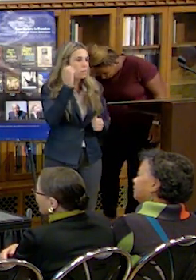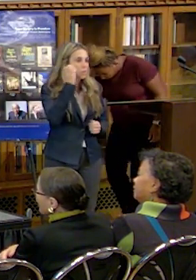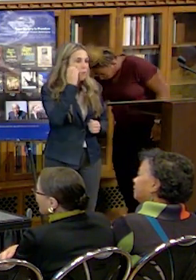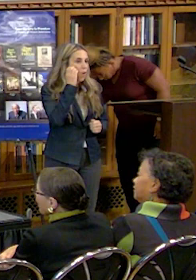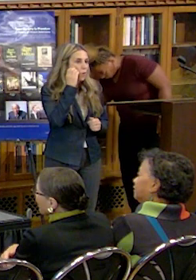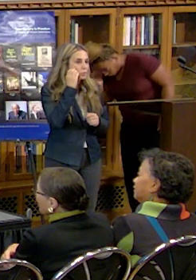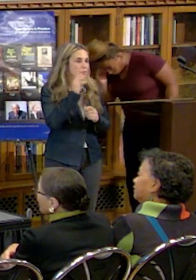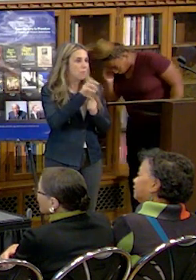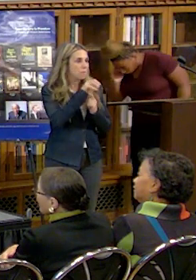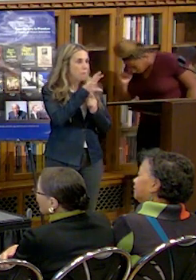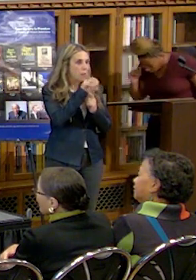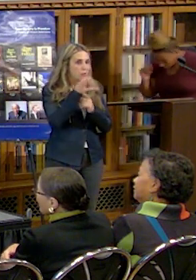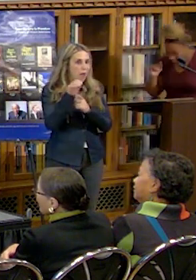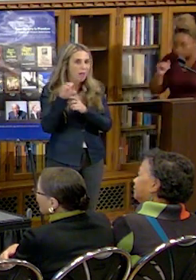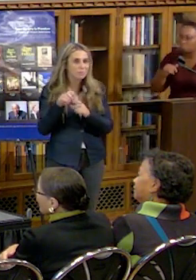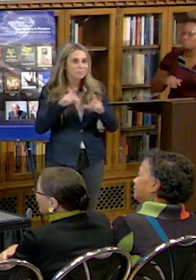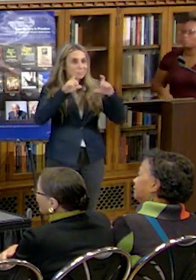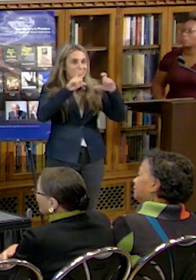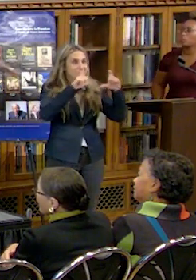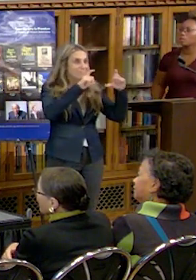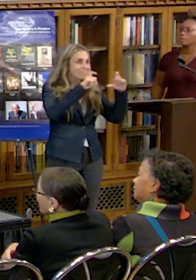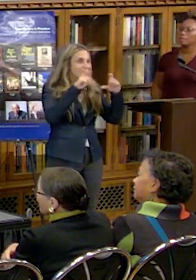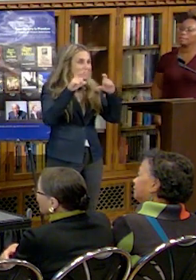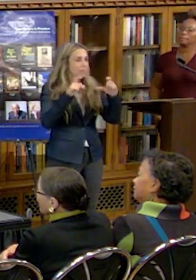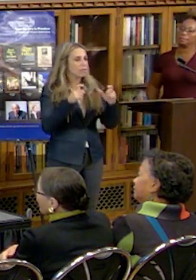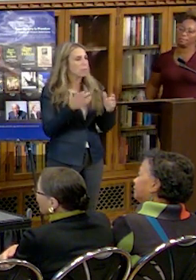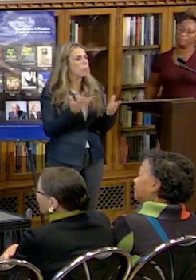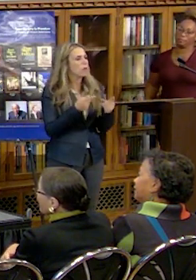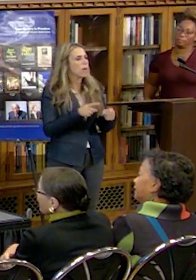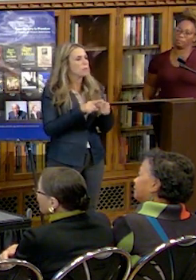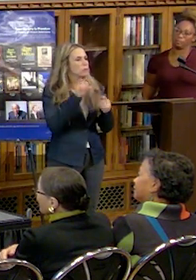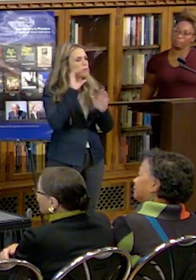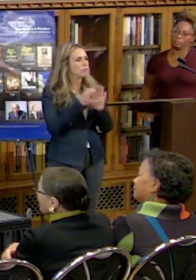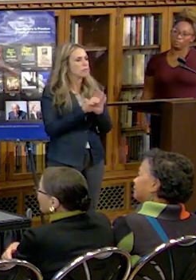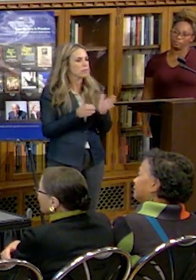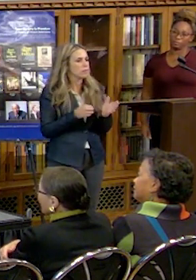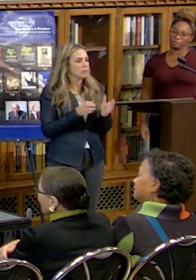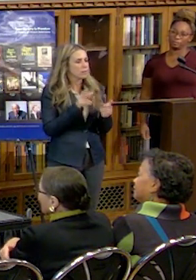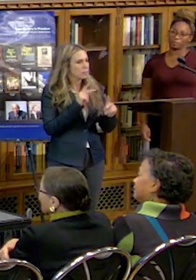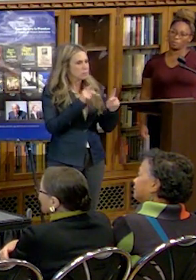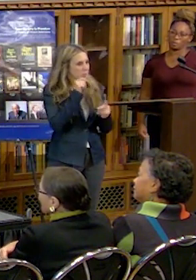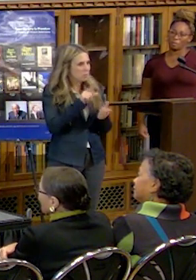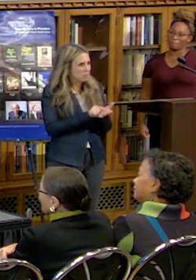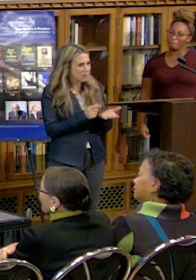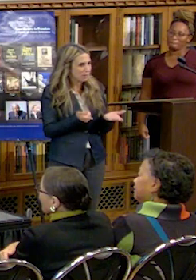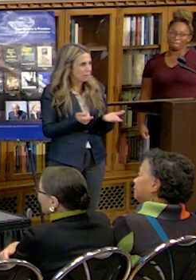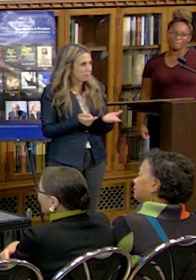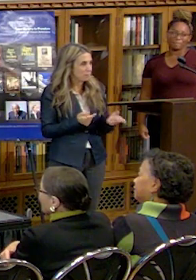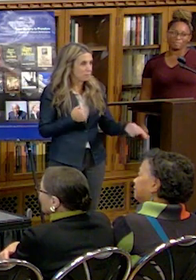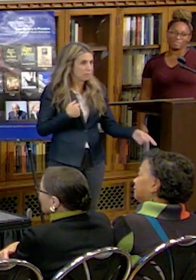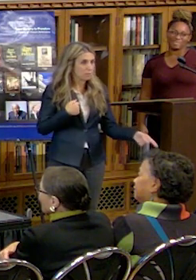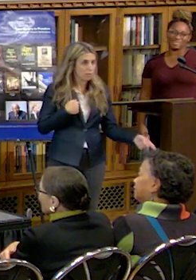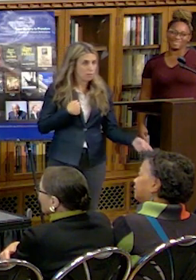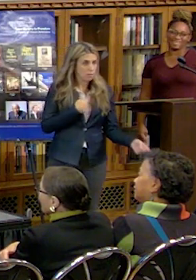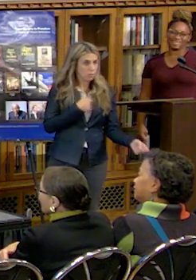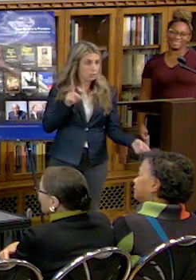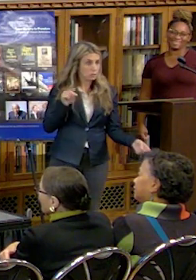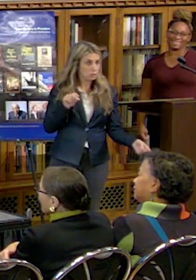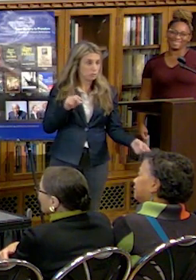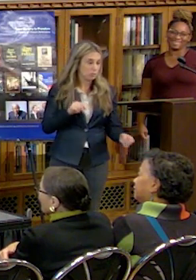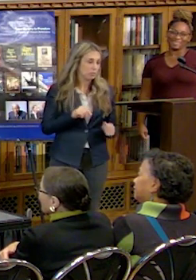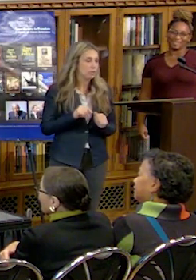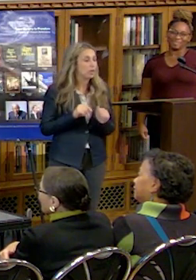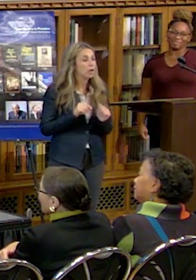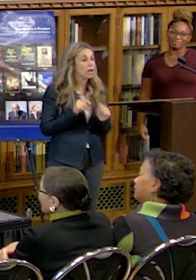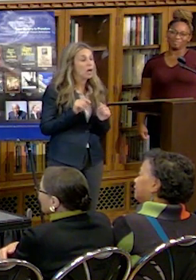taking photographs what happens to those photographs people don't print them out anymore and then they say I lost my